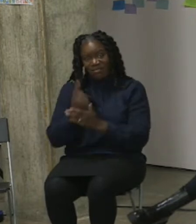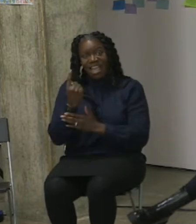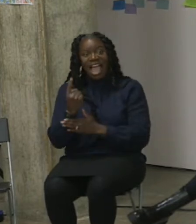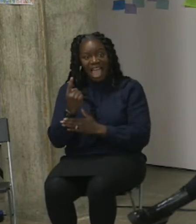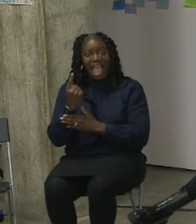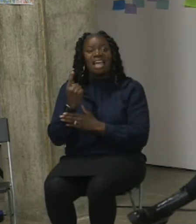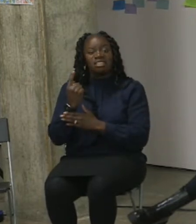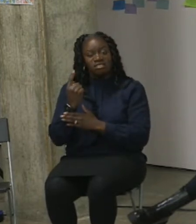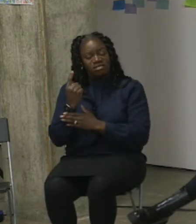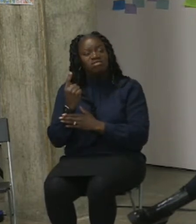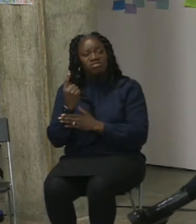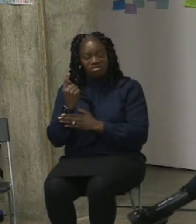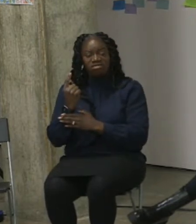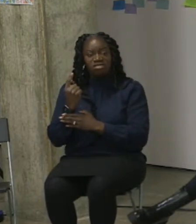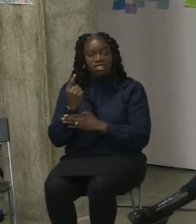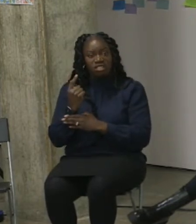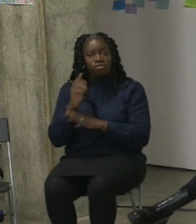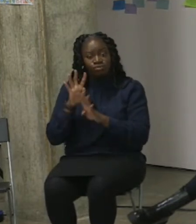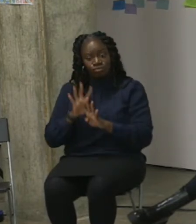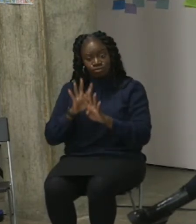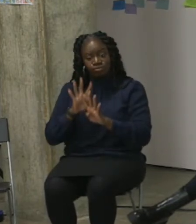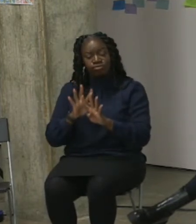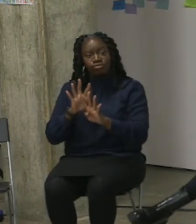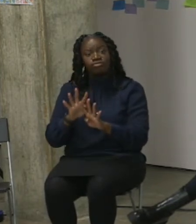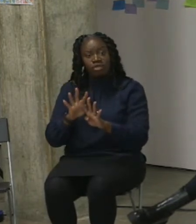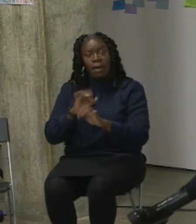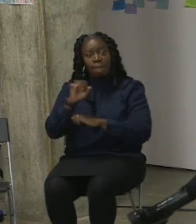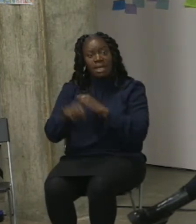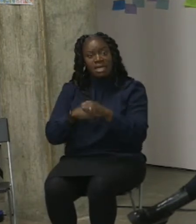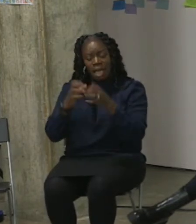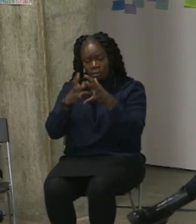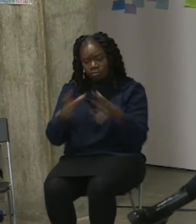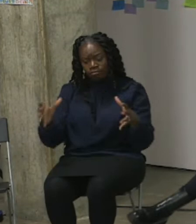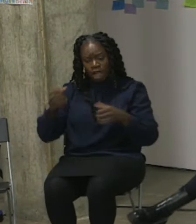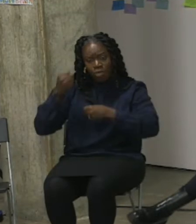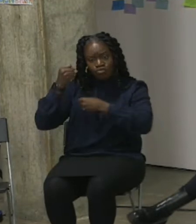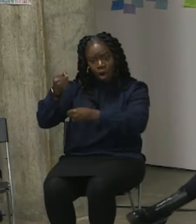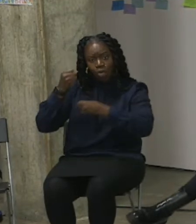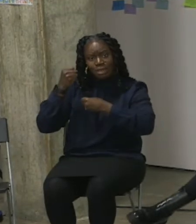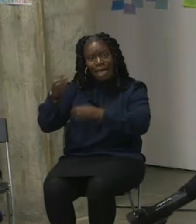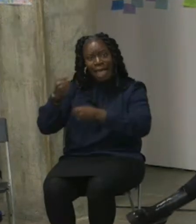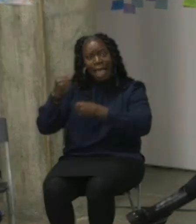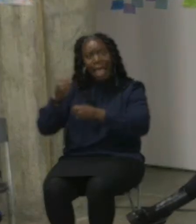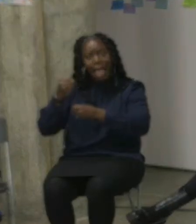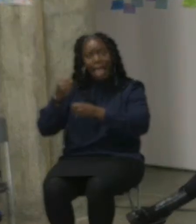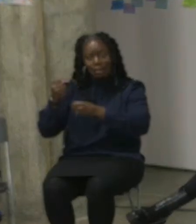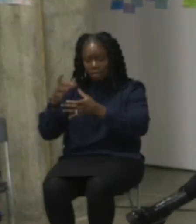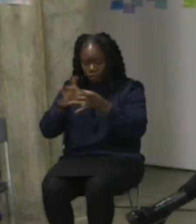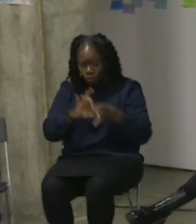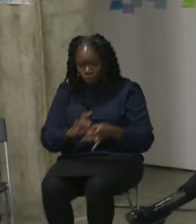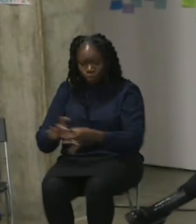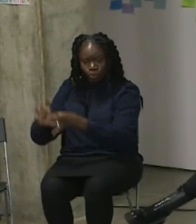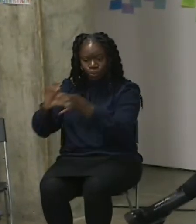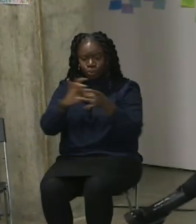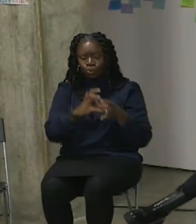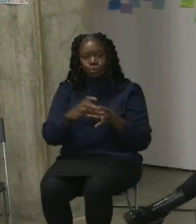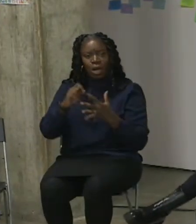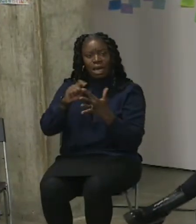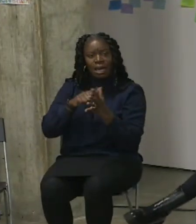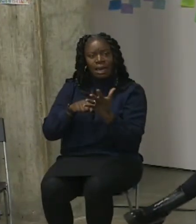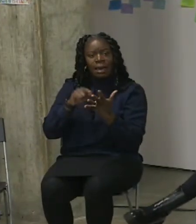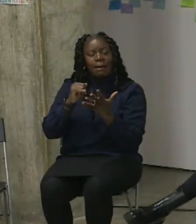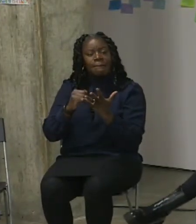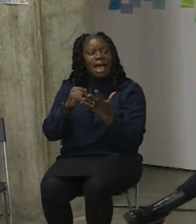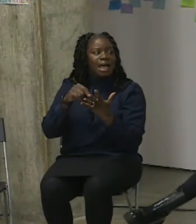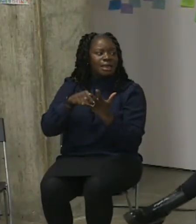then flowed into a big protest and coming together in support of Palestine. And being